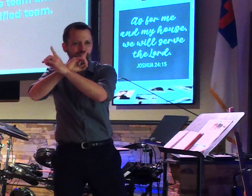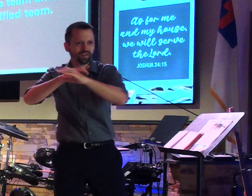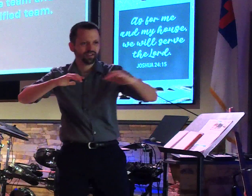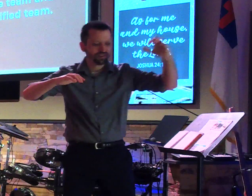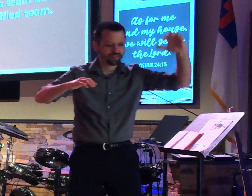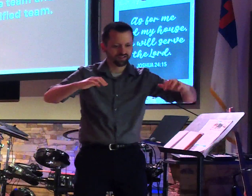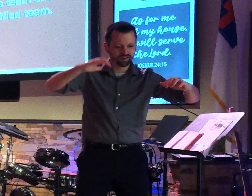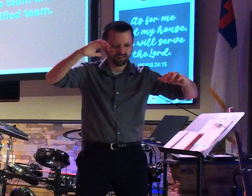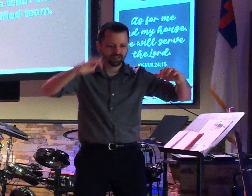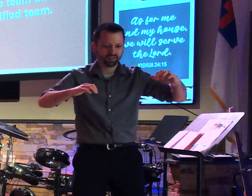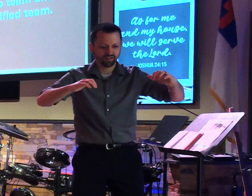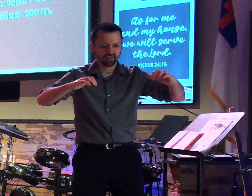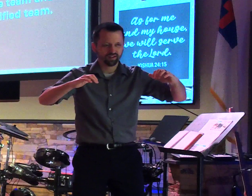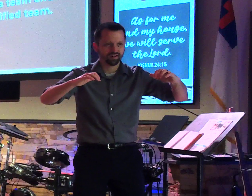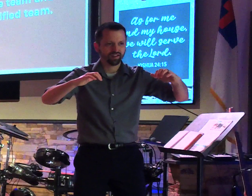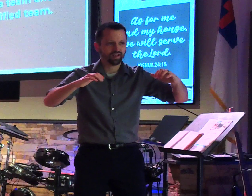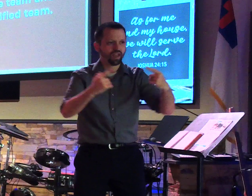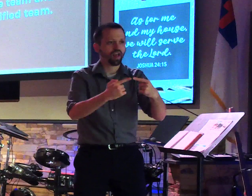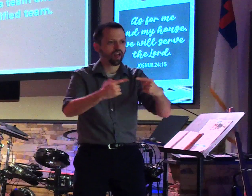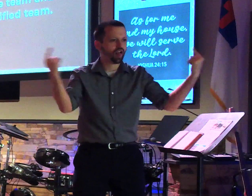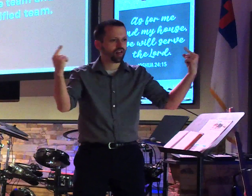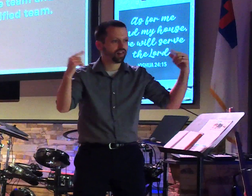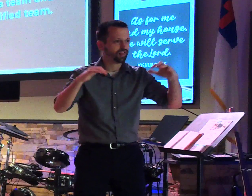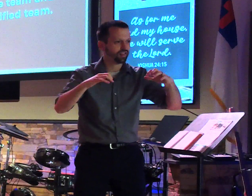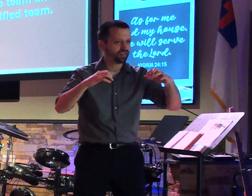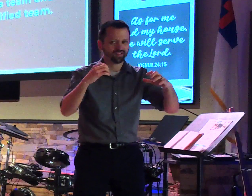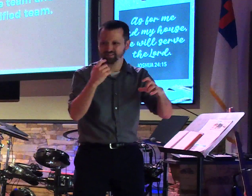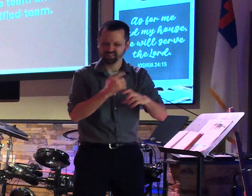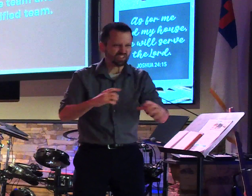over here, and they're on opposing sides.